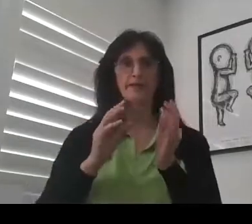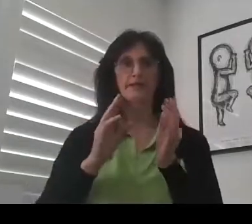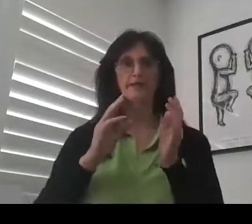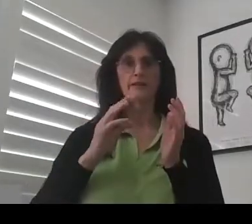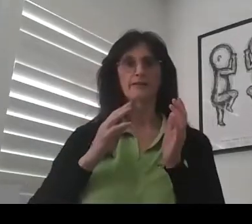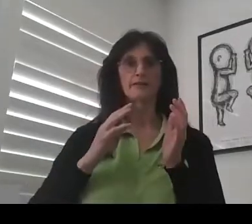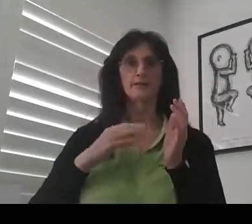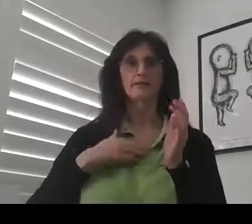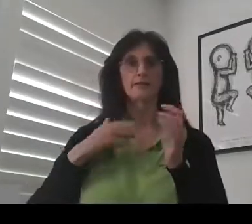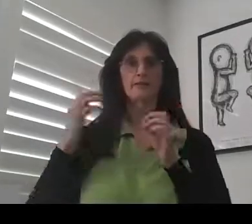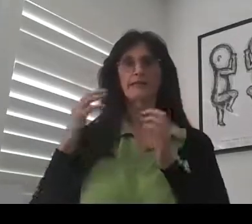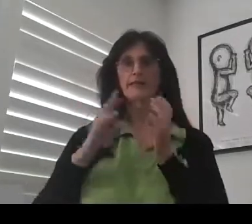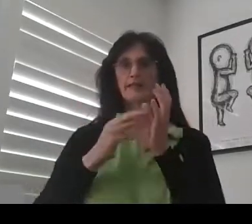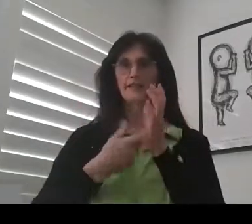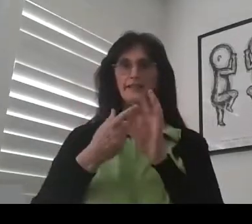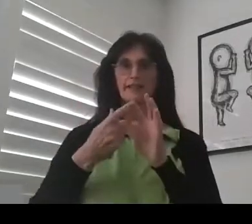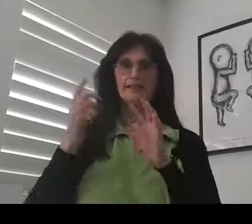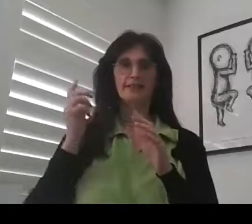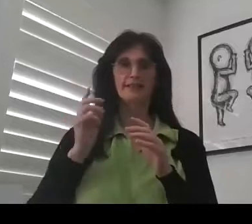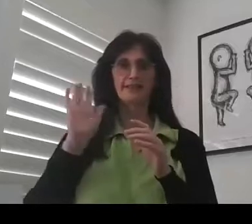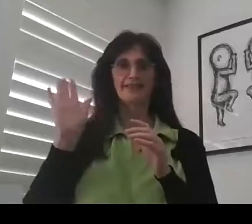and this is Marie.